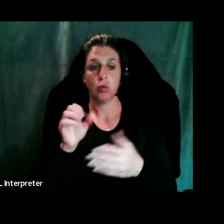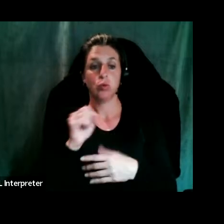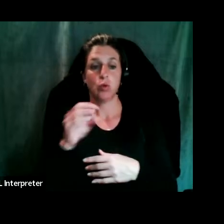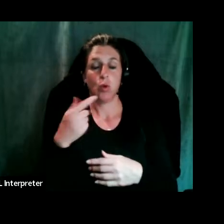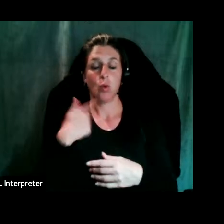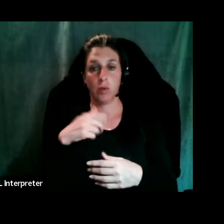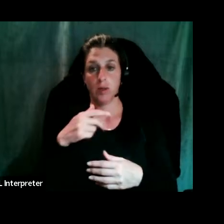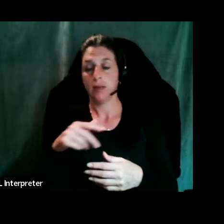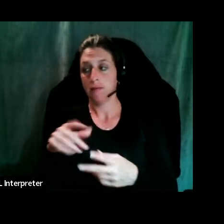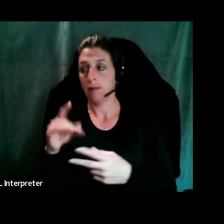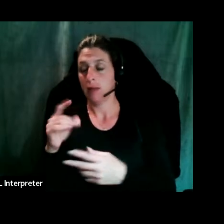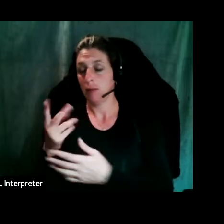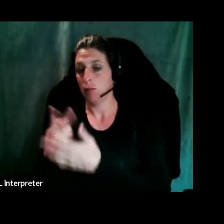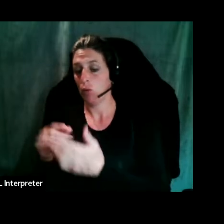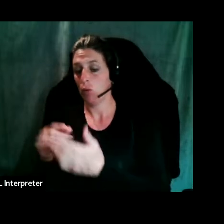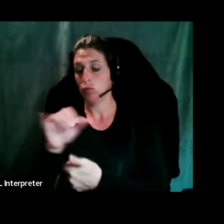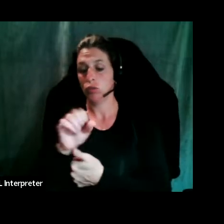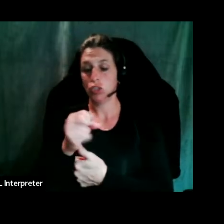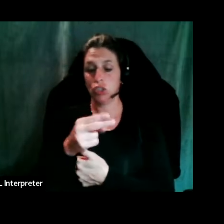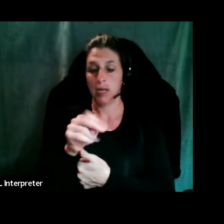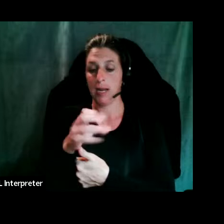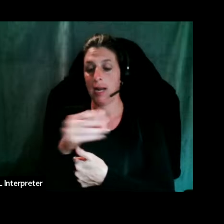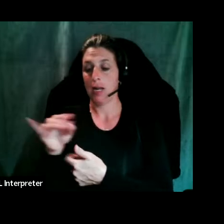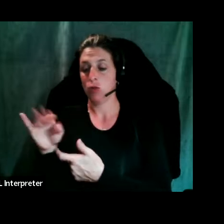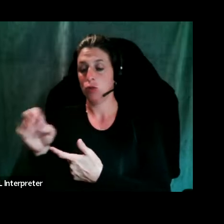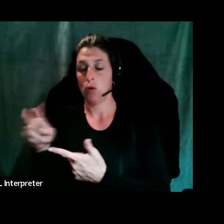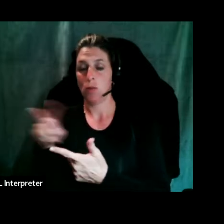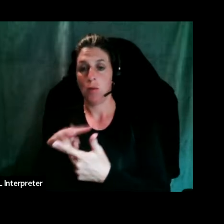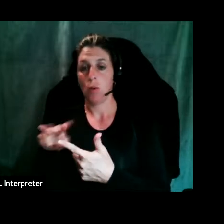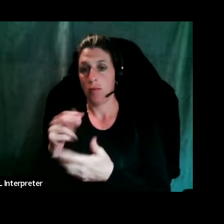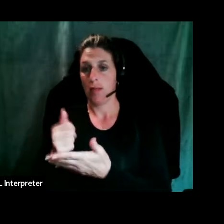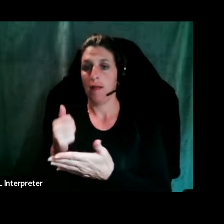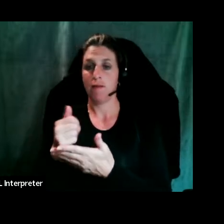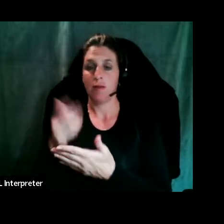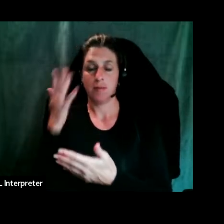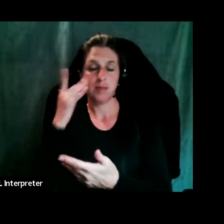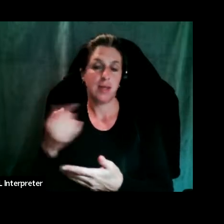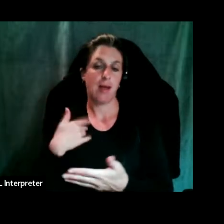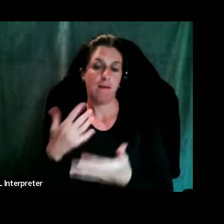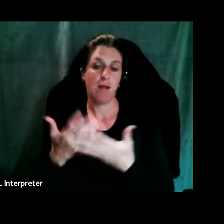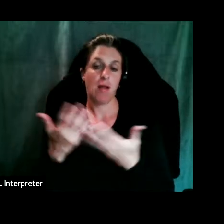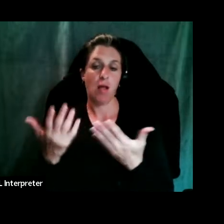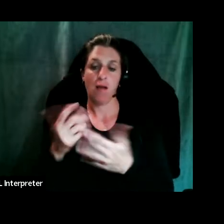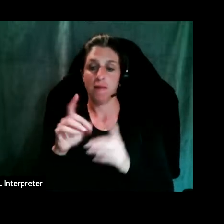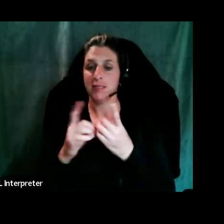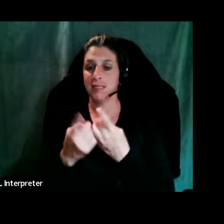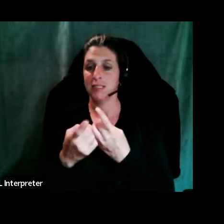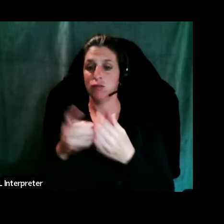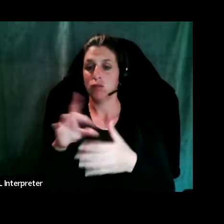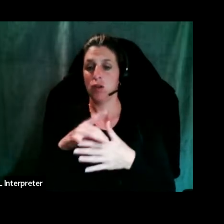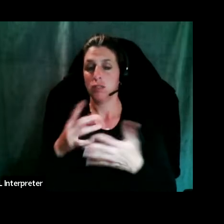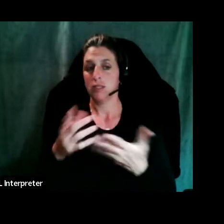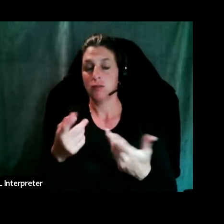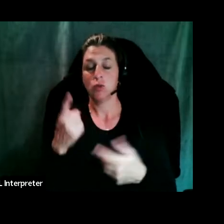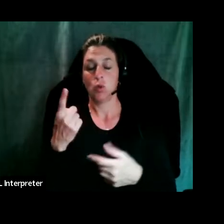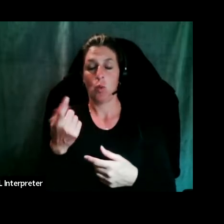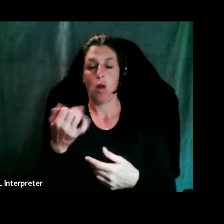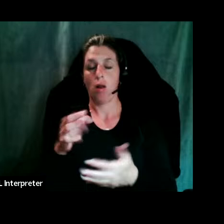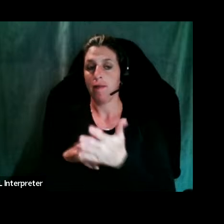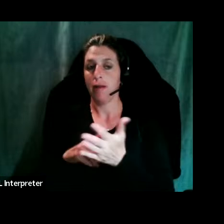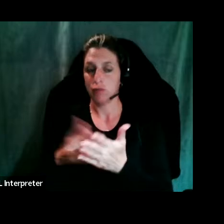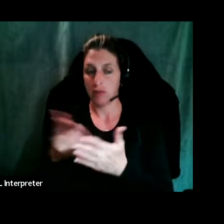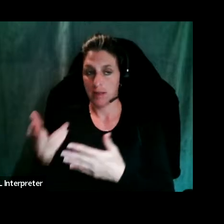Shane and Joe are helpful in that because they have a lot of the district context. So that's one of the contracts there. So